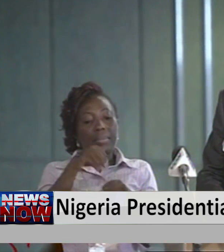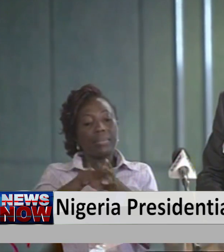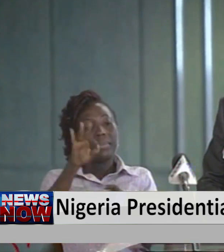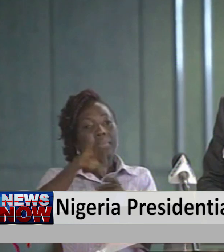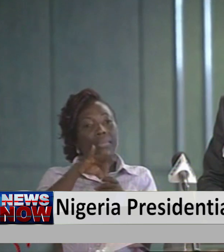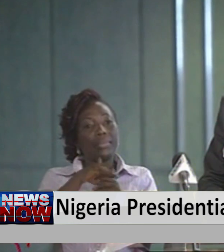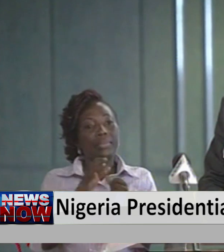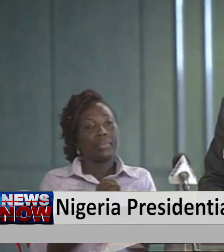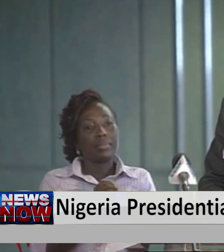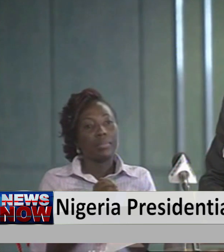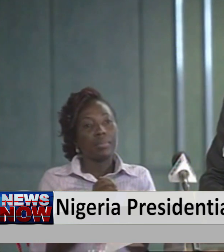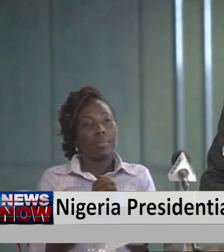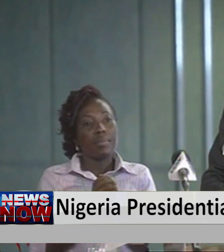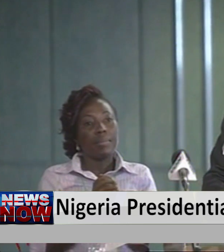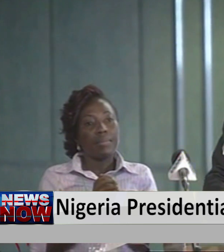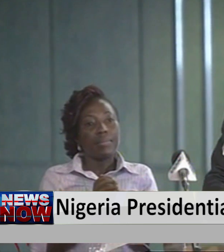election.